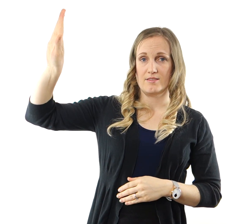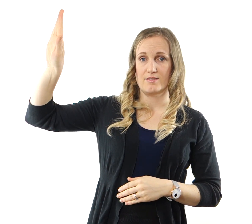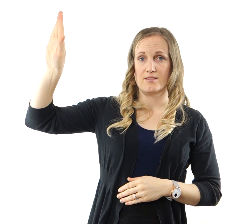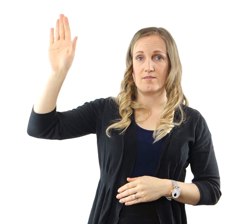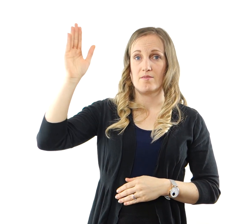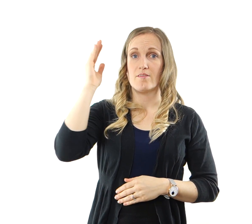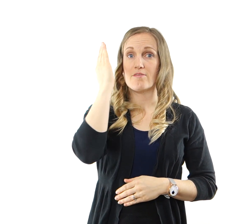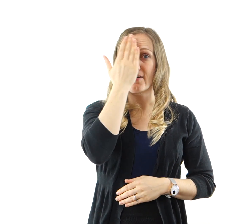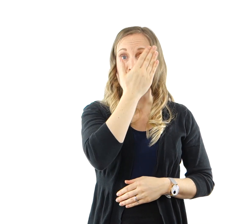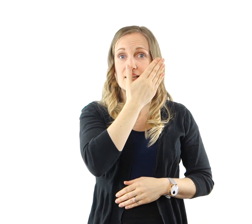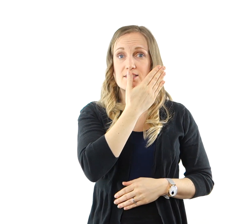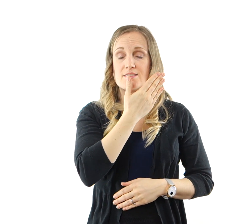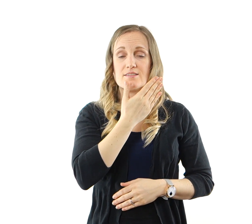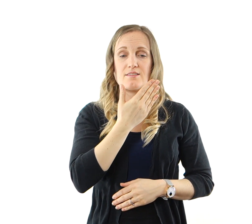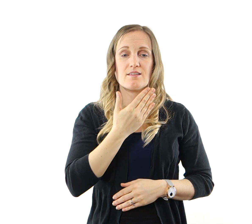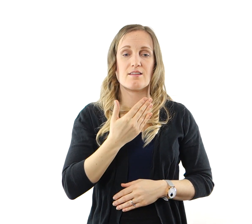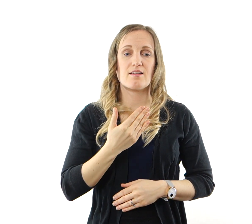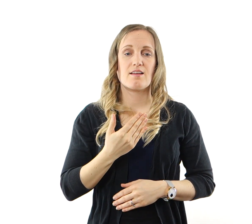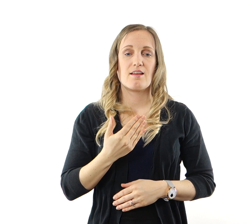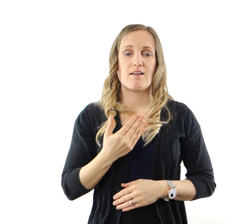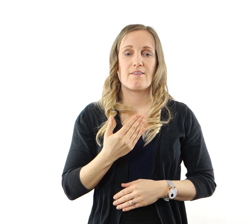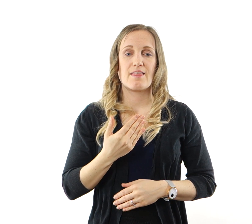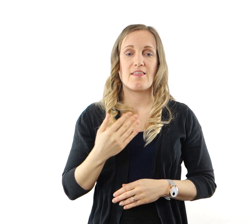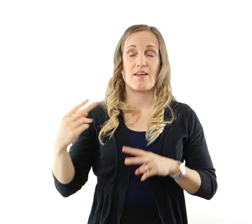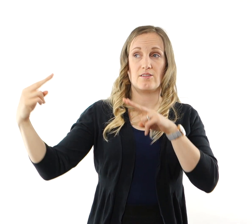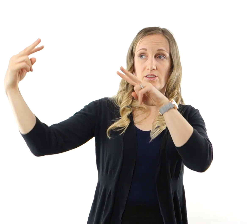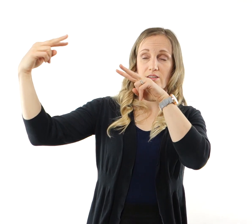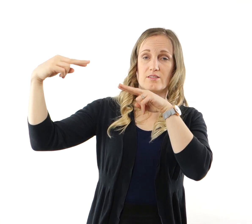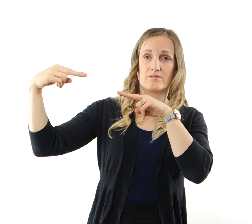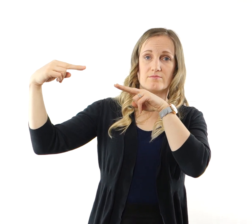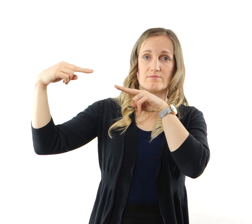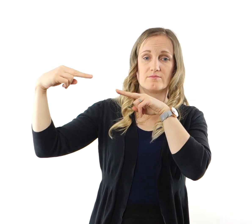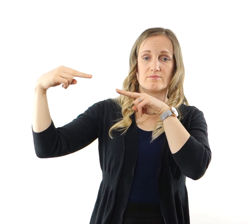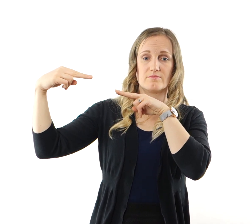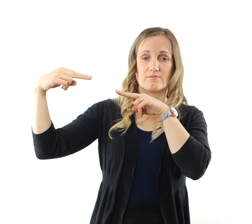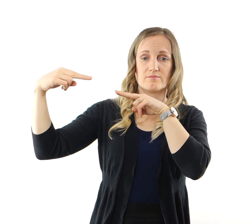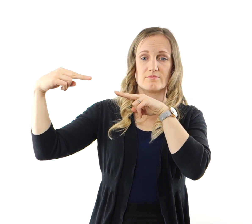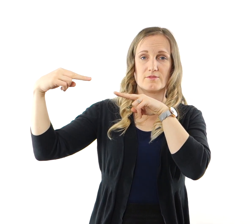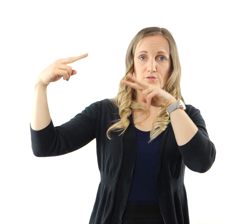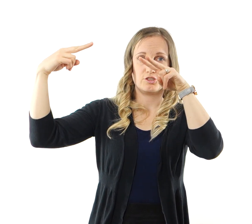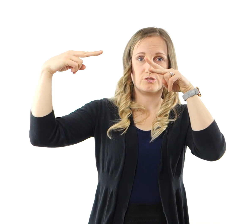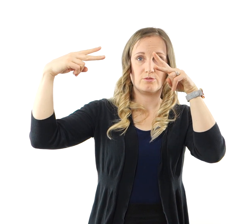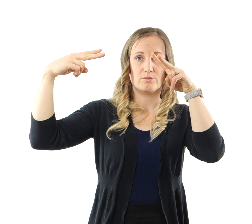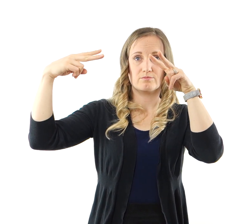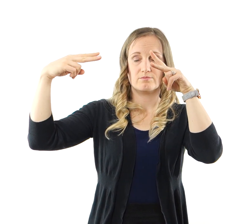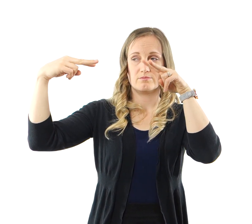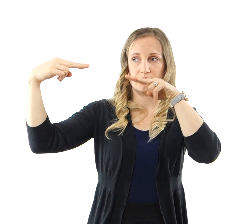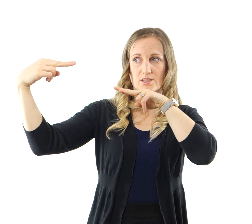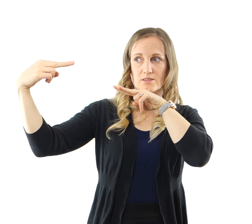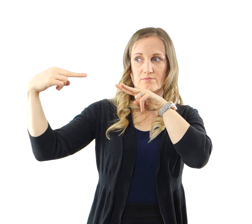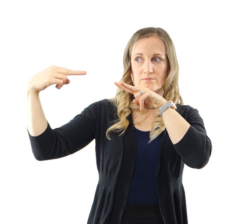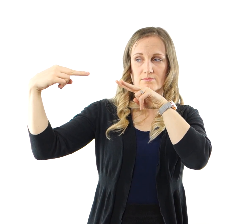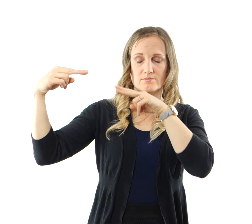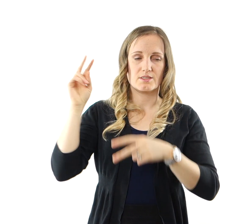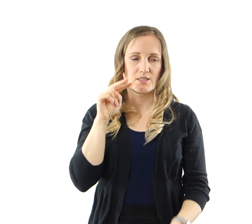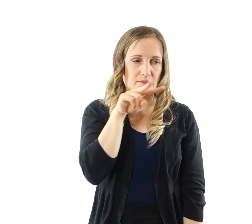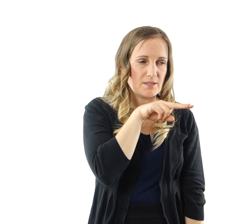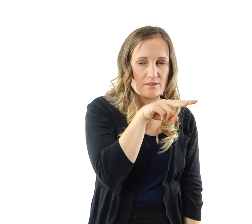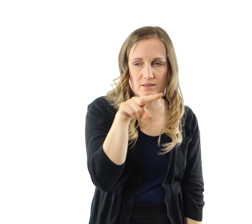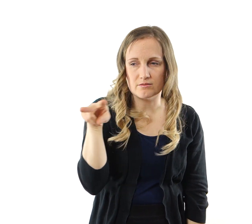his face and then look. So 2 looking. It's like me looking